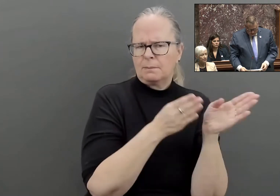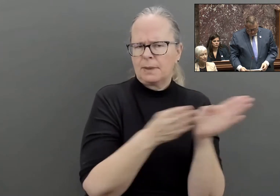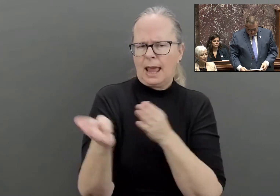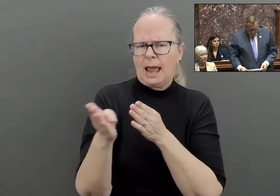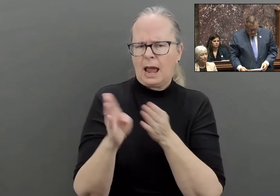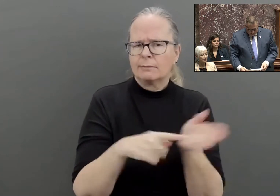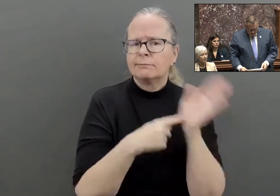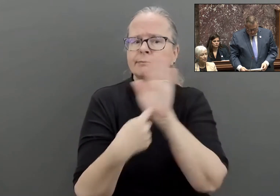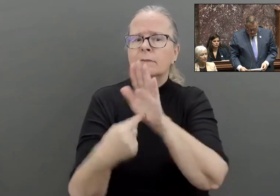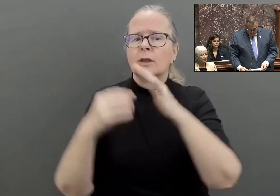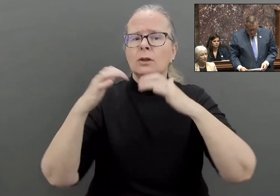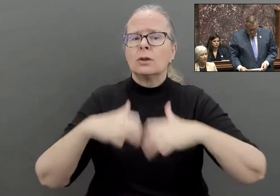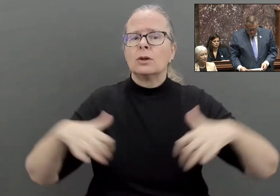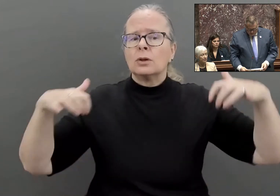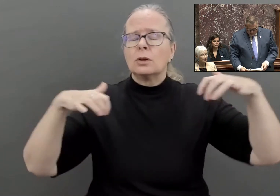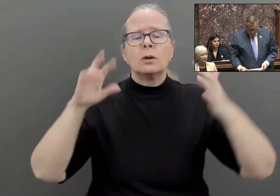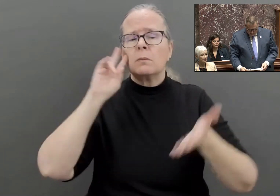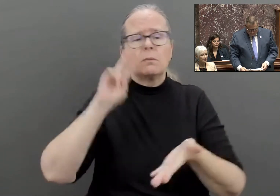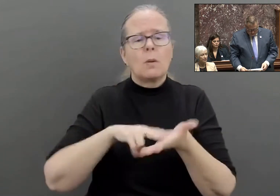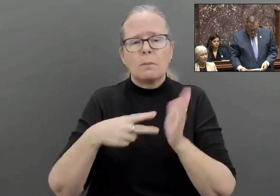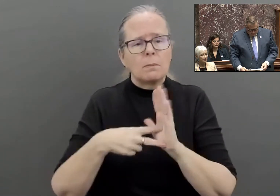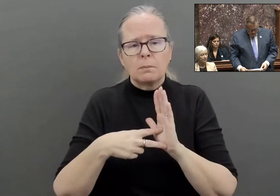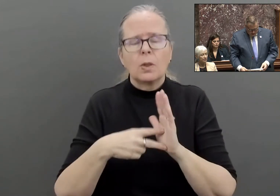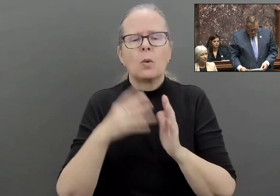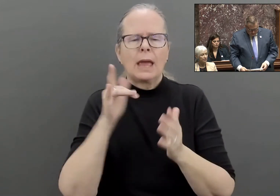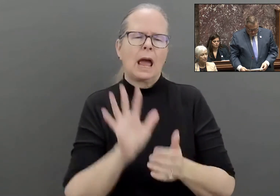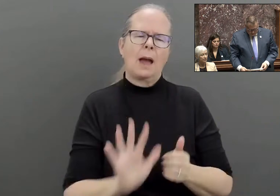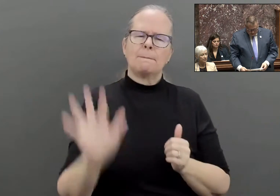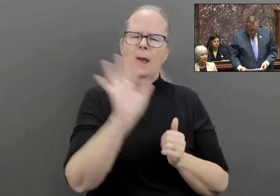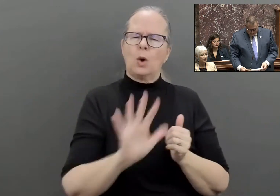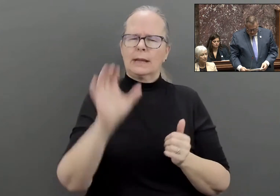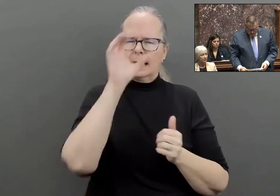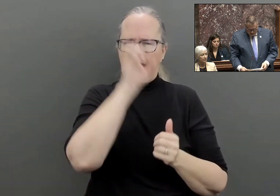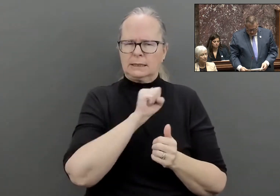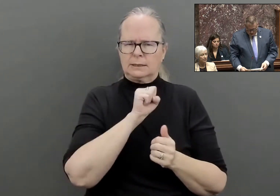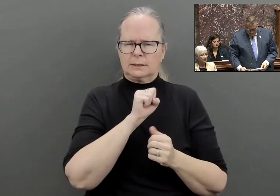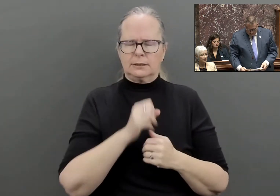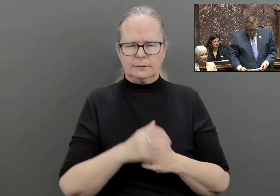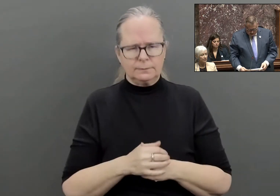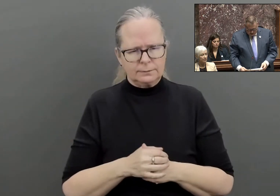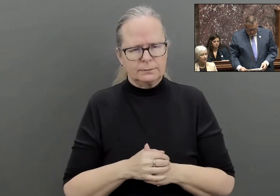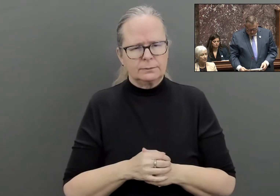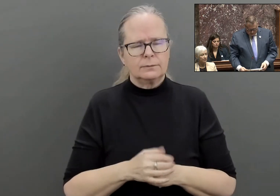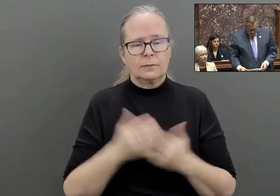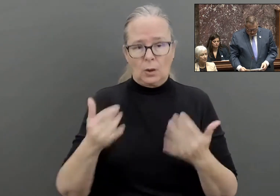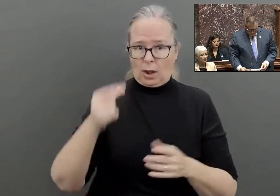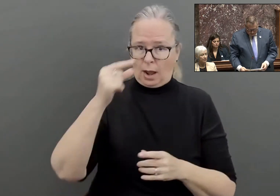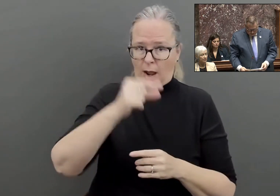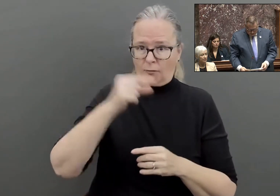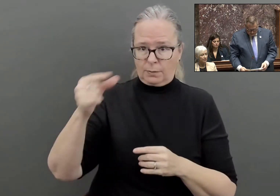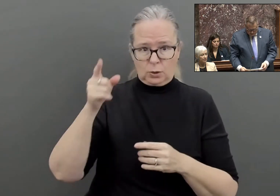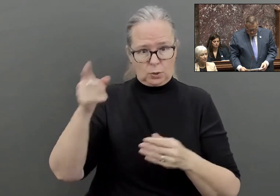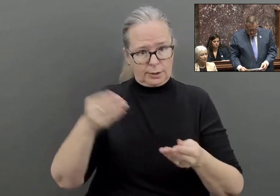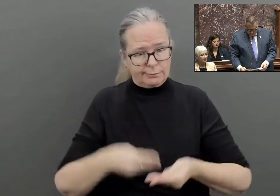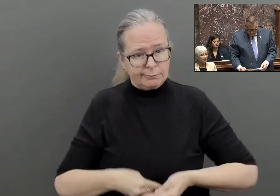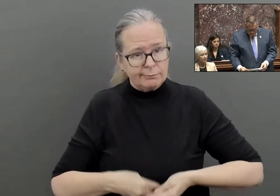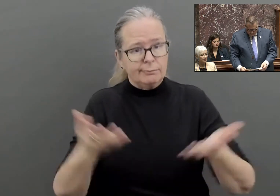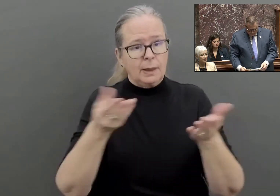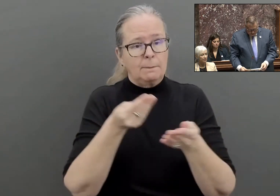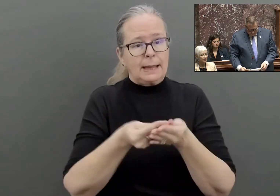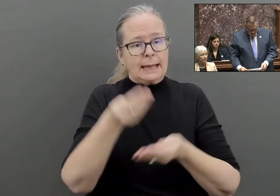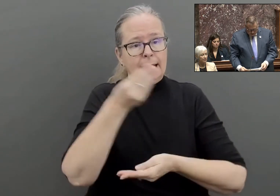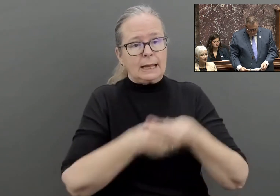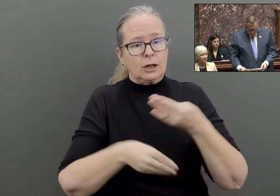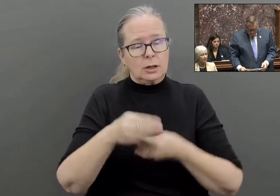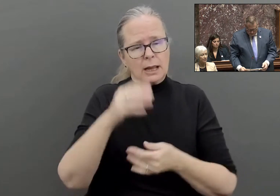government provides the budget and main estimates to this chamber. They also present legislation to deal with any changes to the tax structure of BC that will